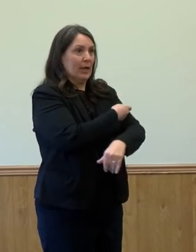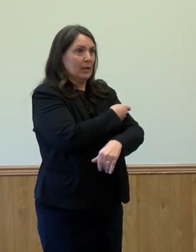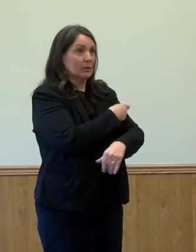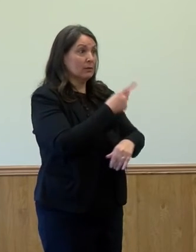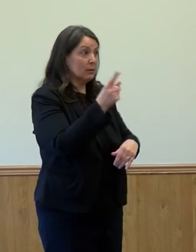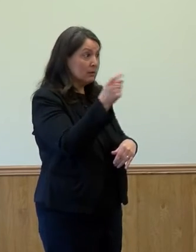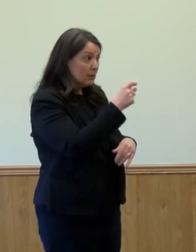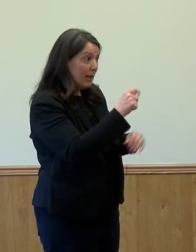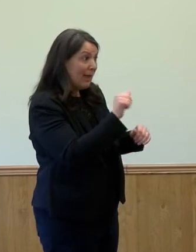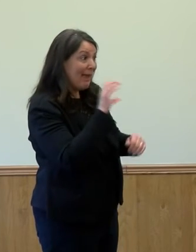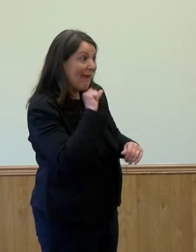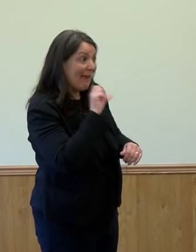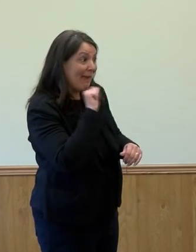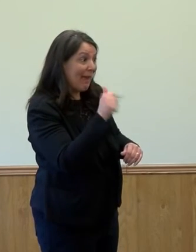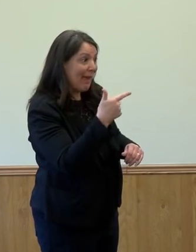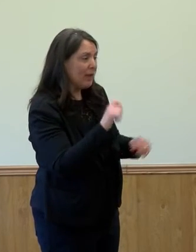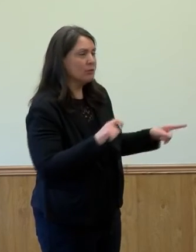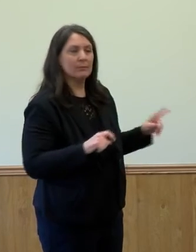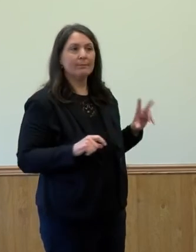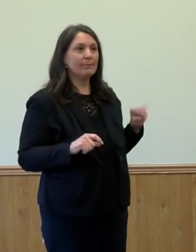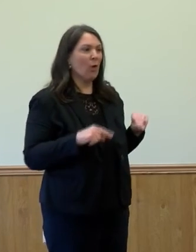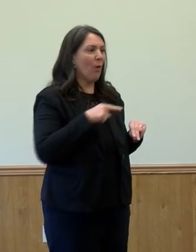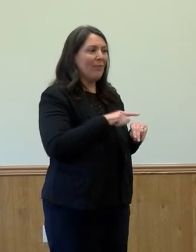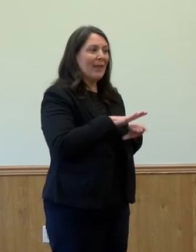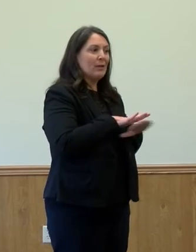certain age range. It's the fact that they are not vaccinated.